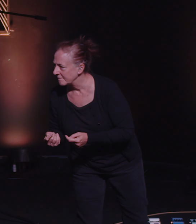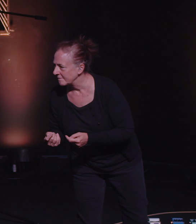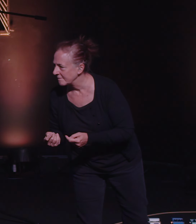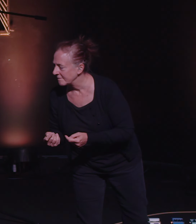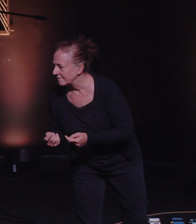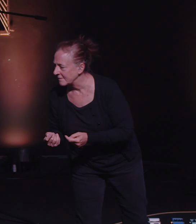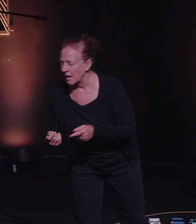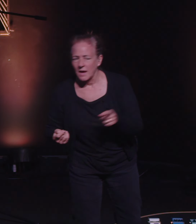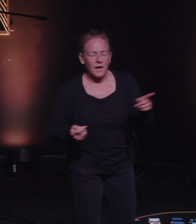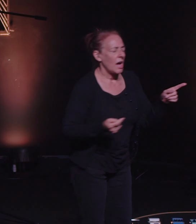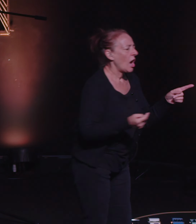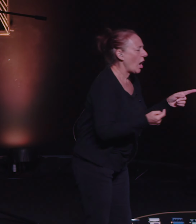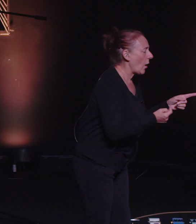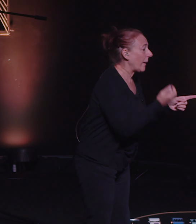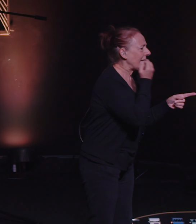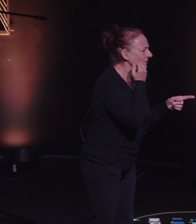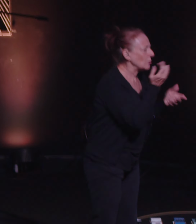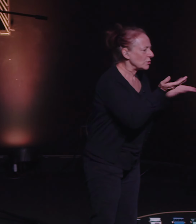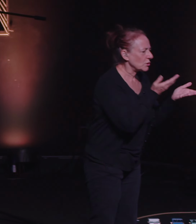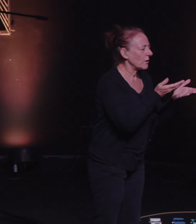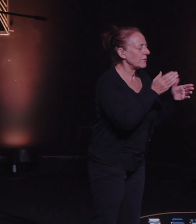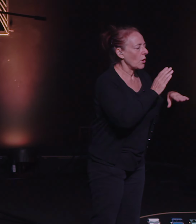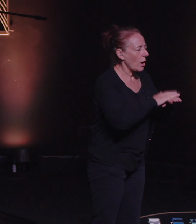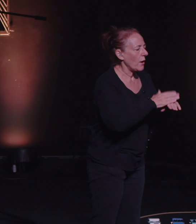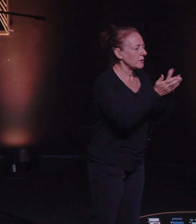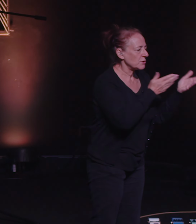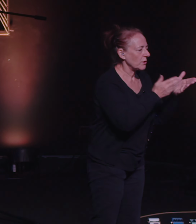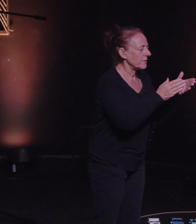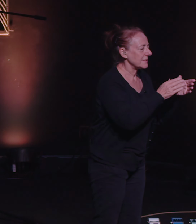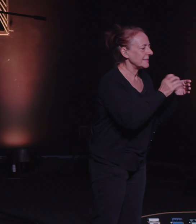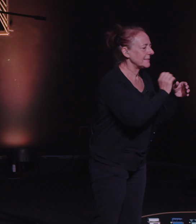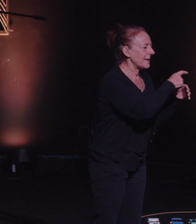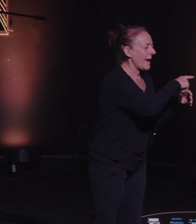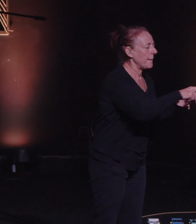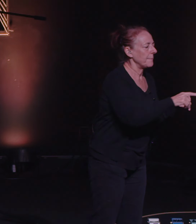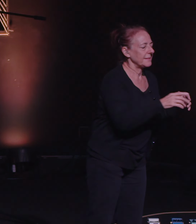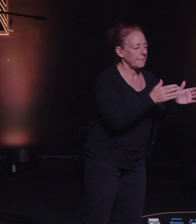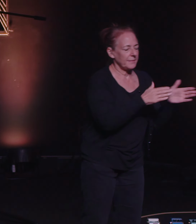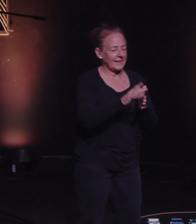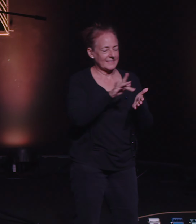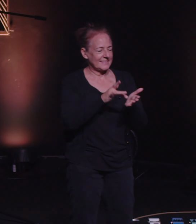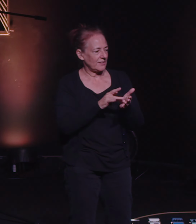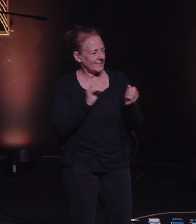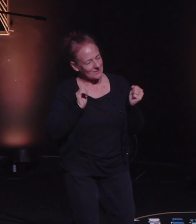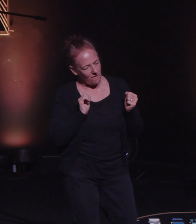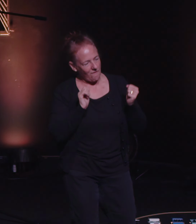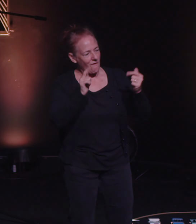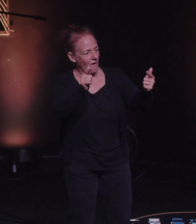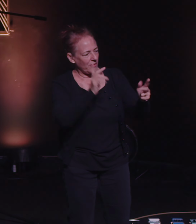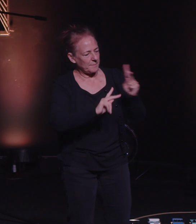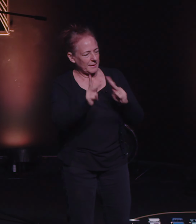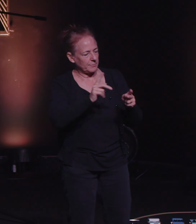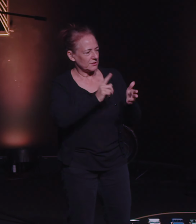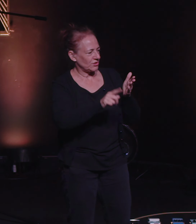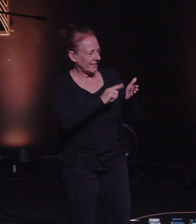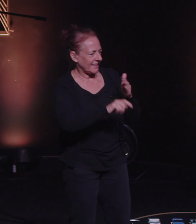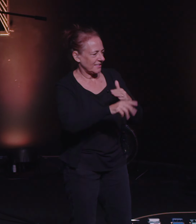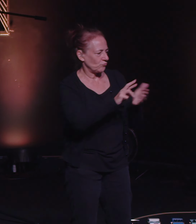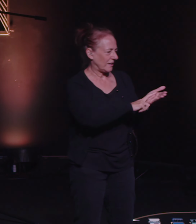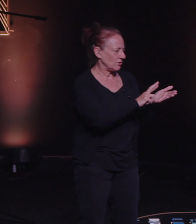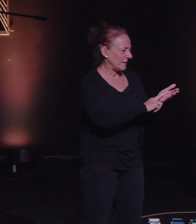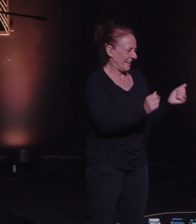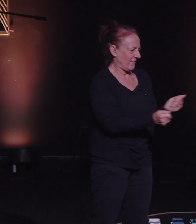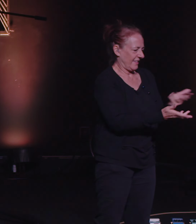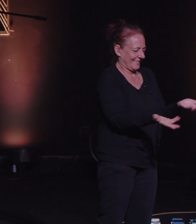okay. Services, if you serve, then you're on the services app. The Planning Center is the big conglomerate with all the people and the check-ins and the registrations and all